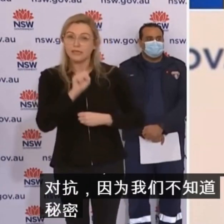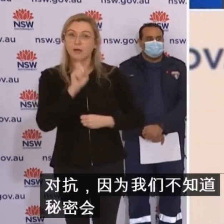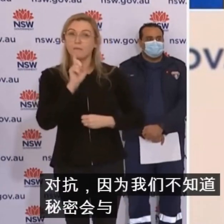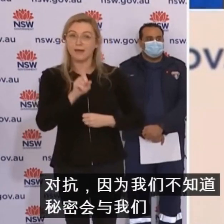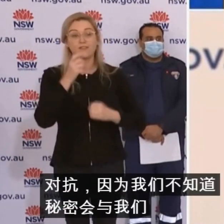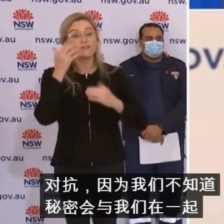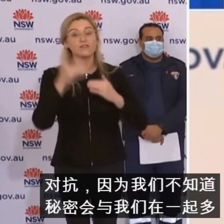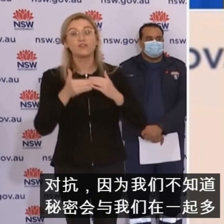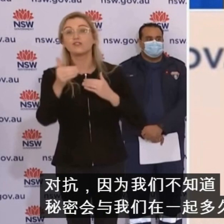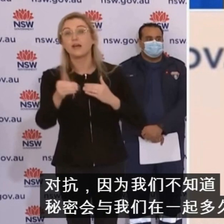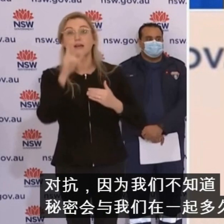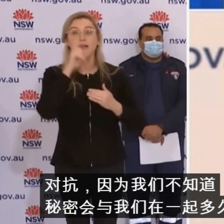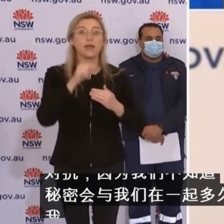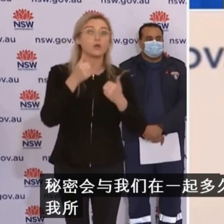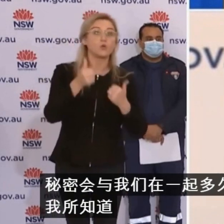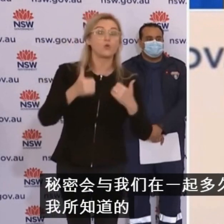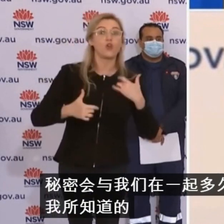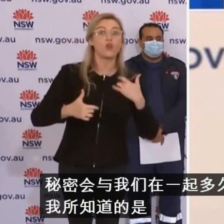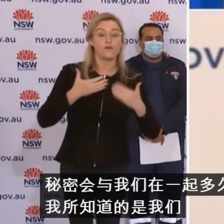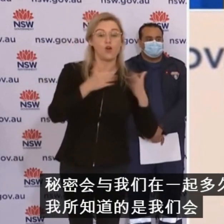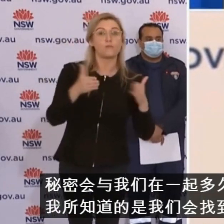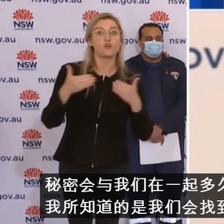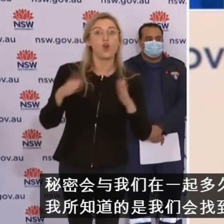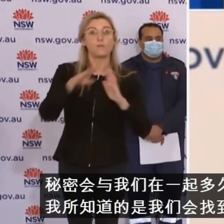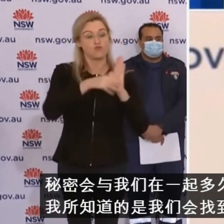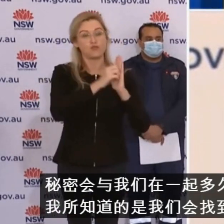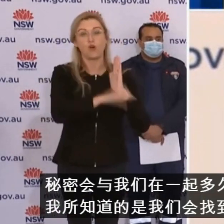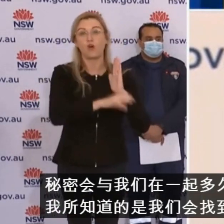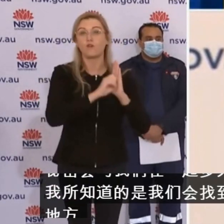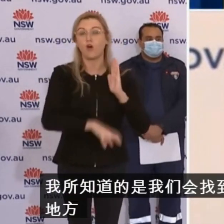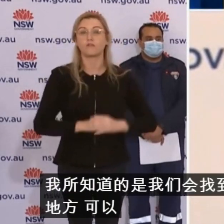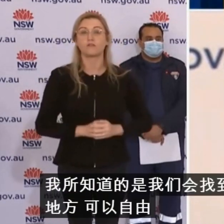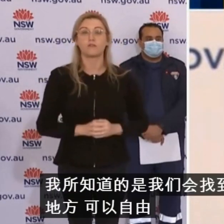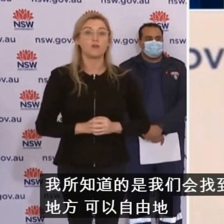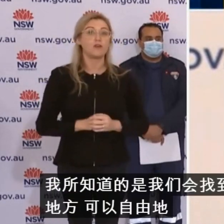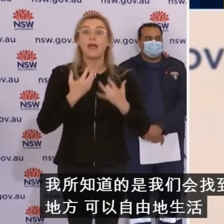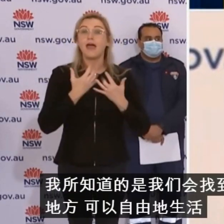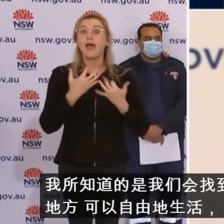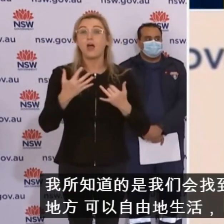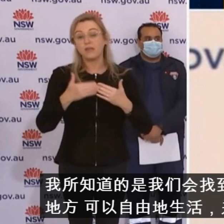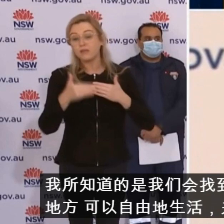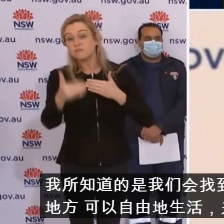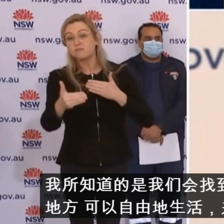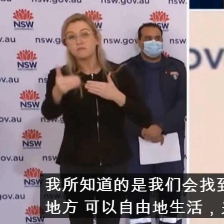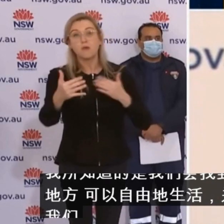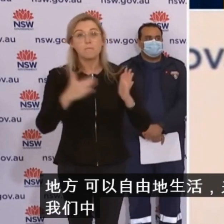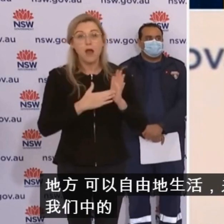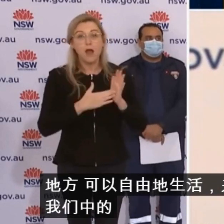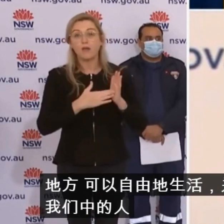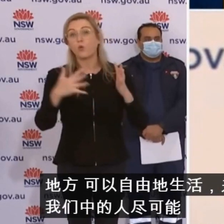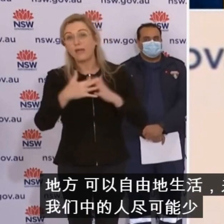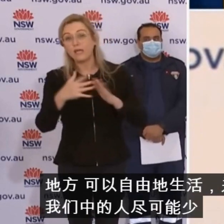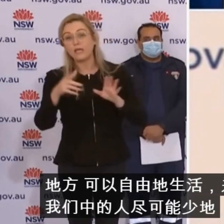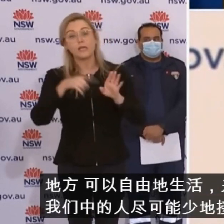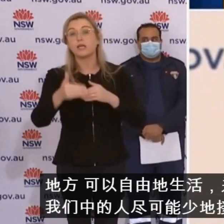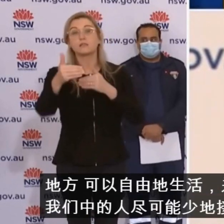don't know how long COVID will be with us. But what I do know is that we will find a safe spot where we can live freely and have as few of